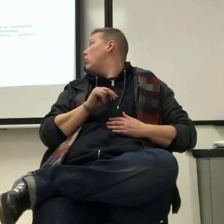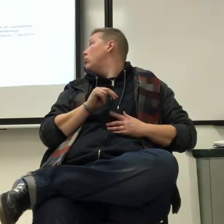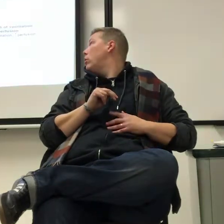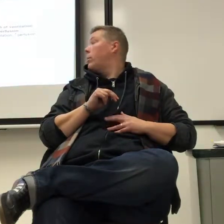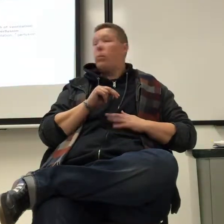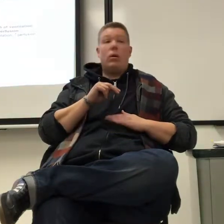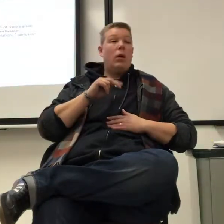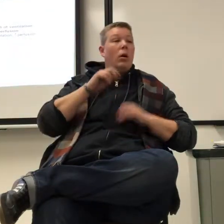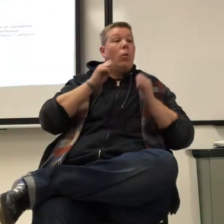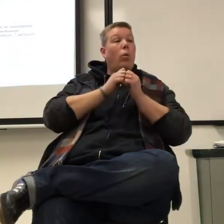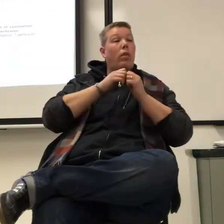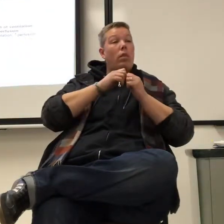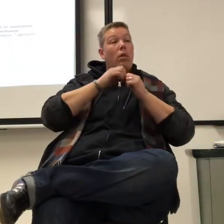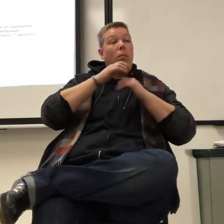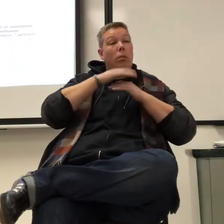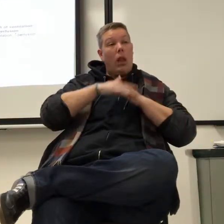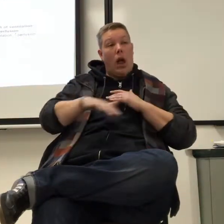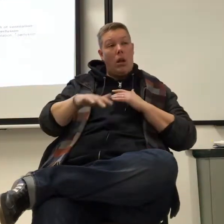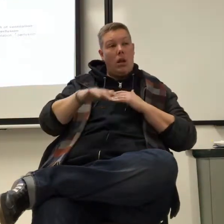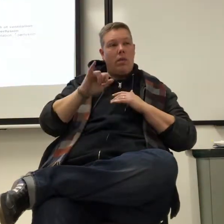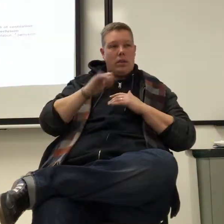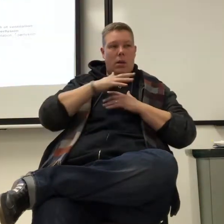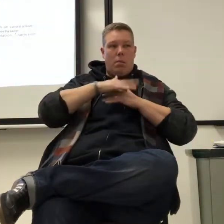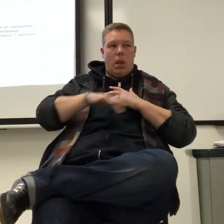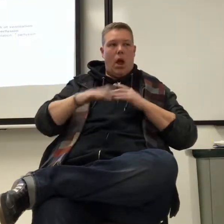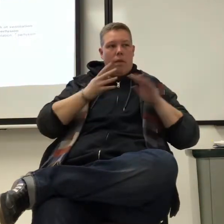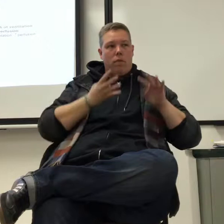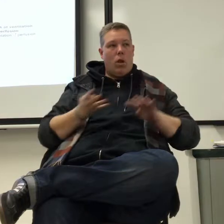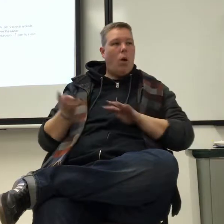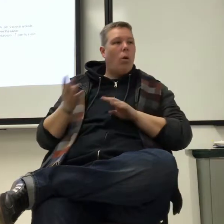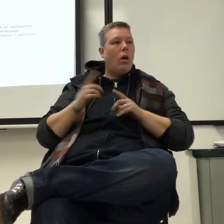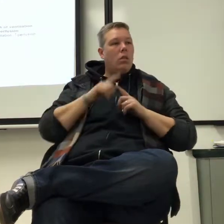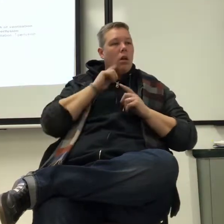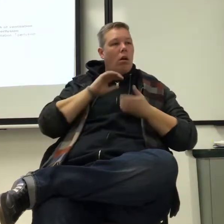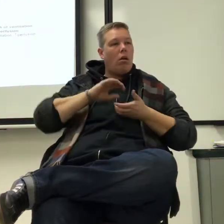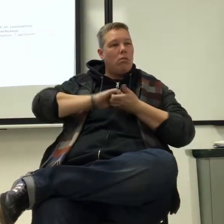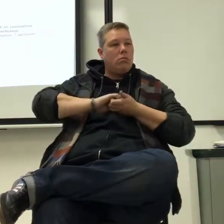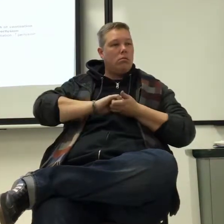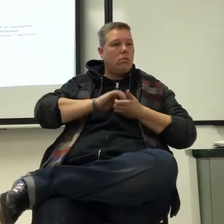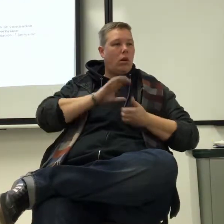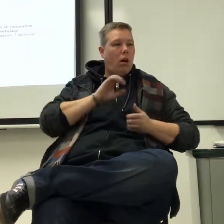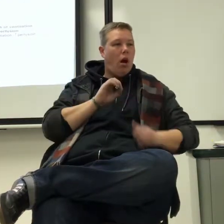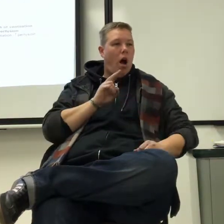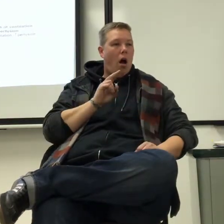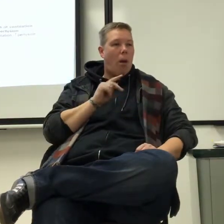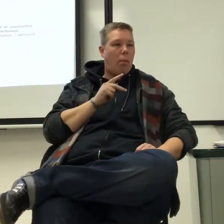with blood. That's the blood flow. They're coupled.